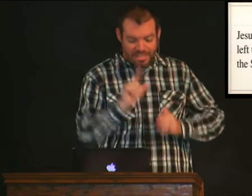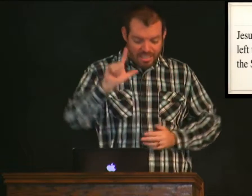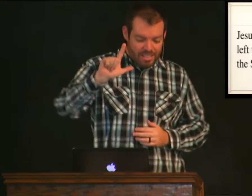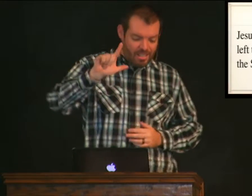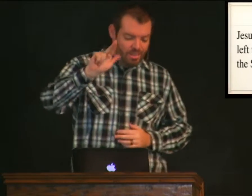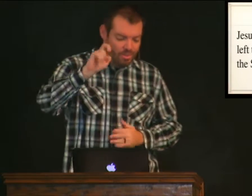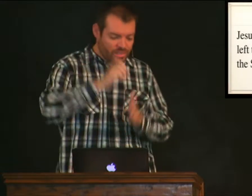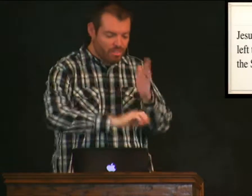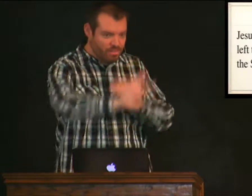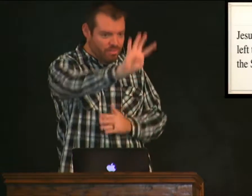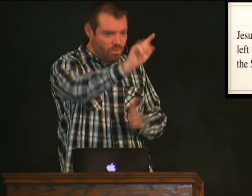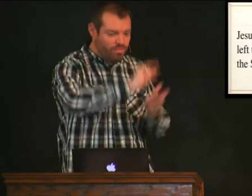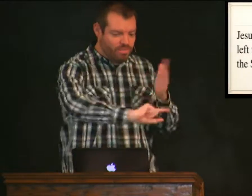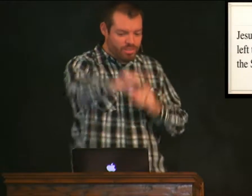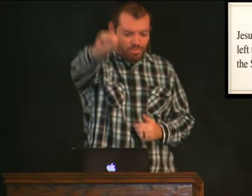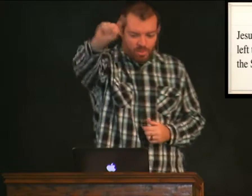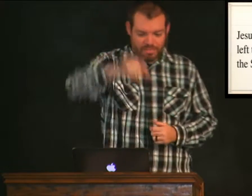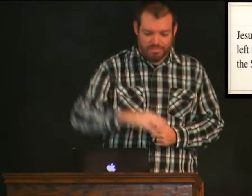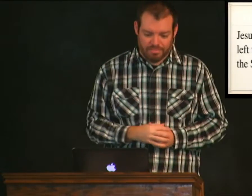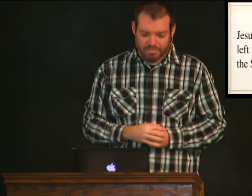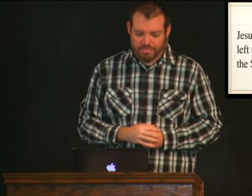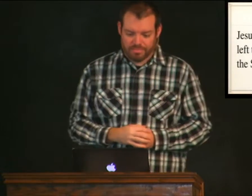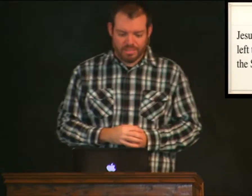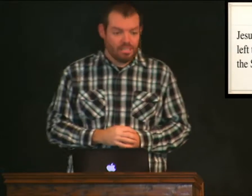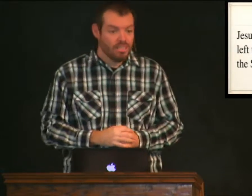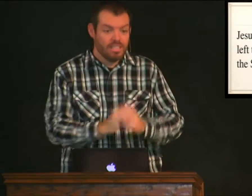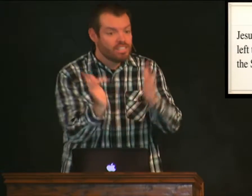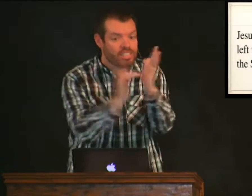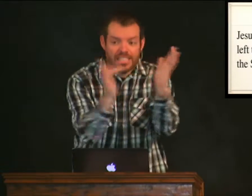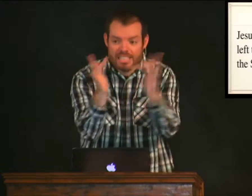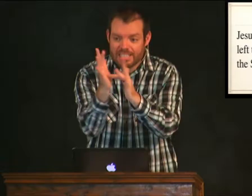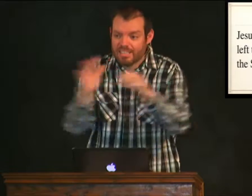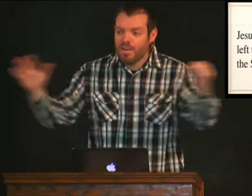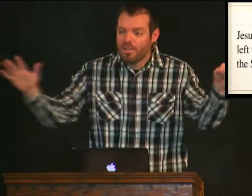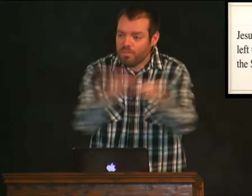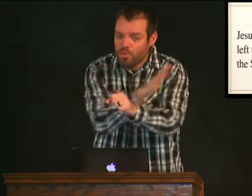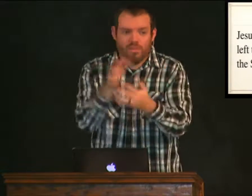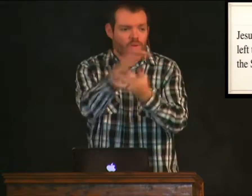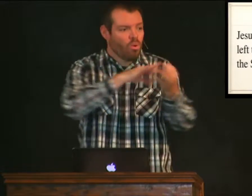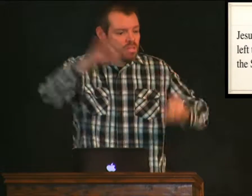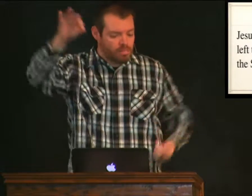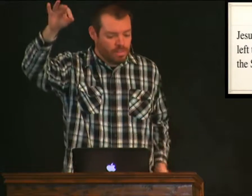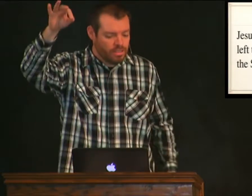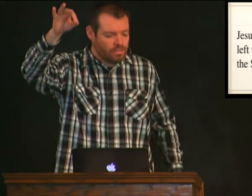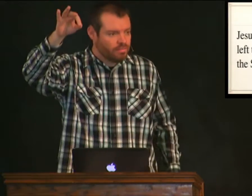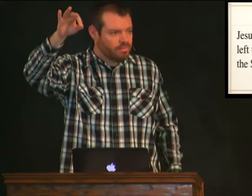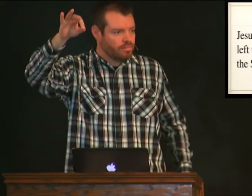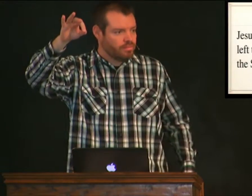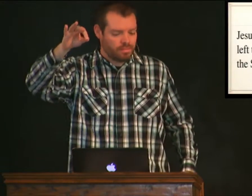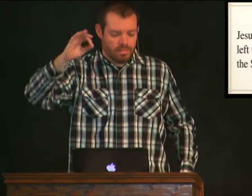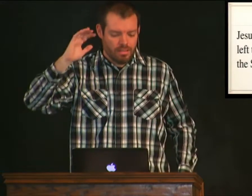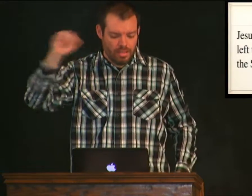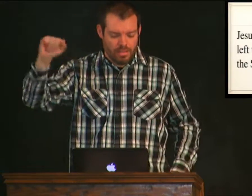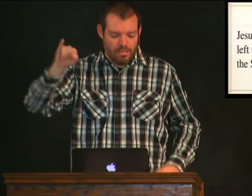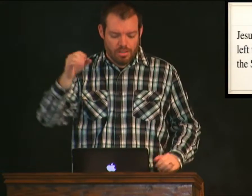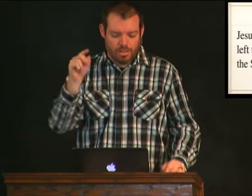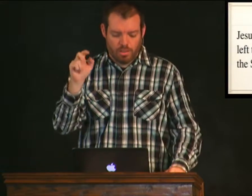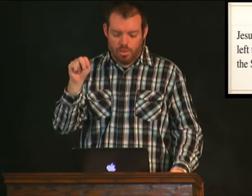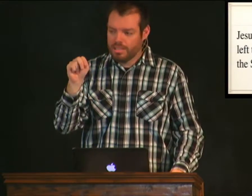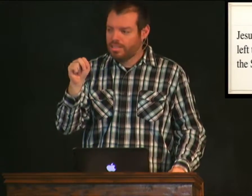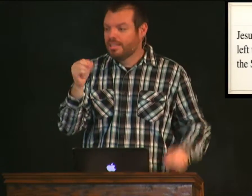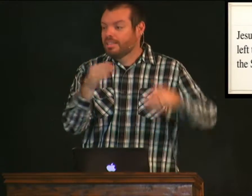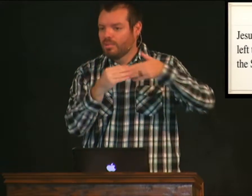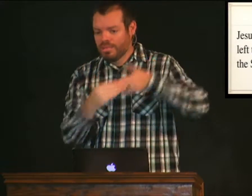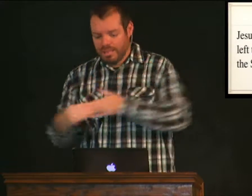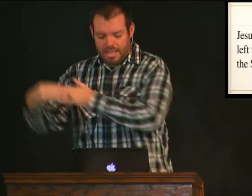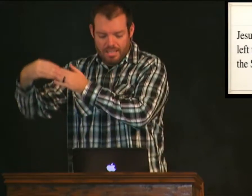Let's read Luke chapter 4, verse 1. Jesus, full of the Holy Spirit, left